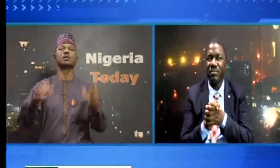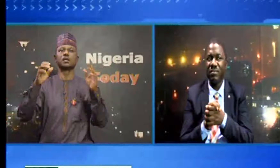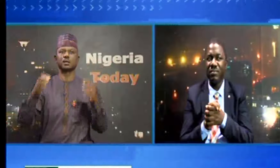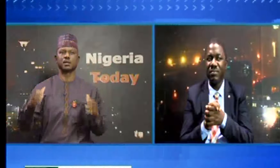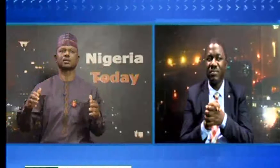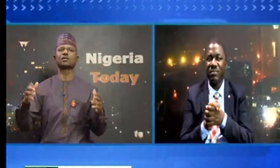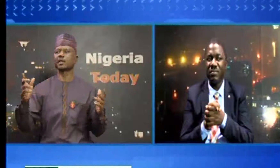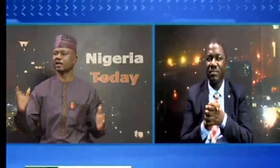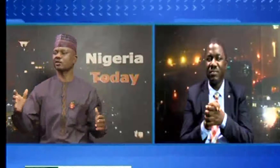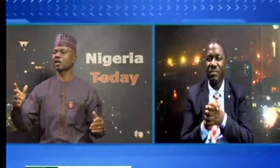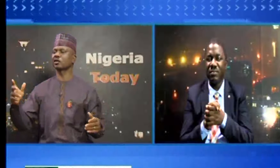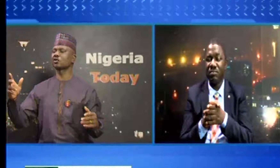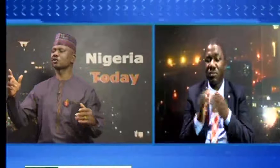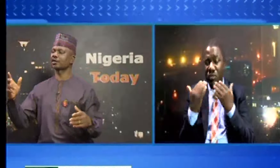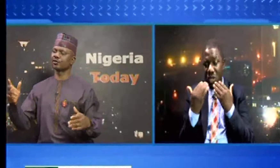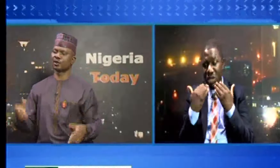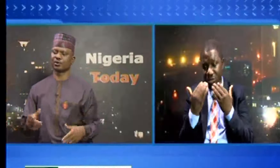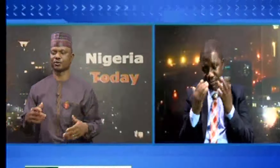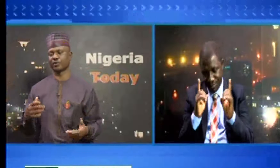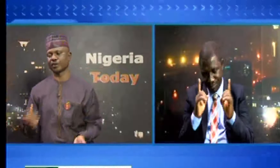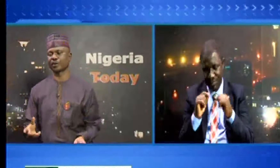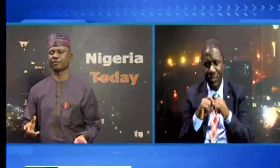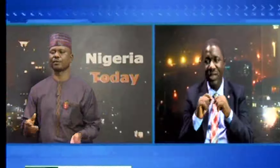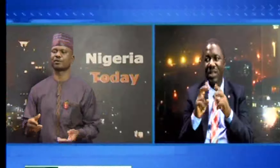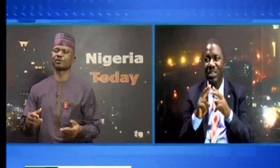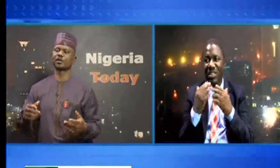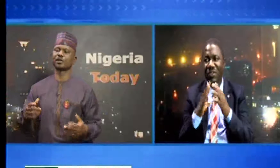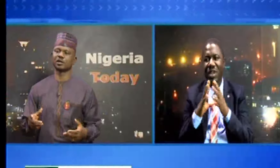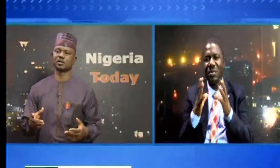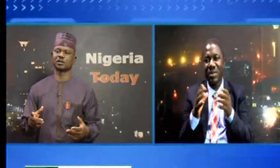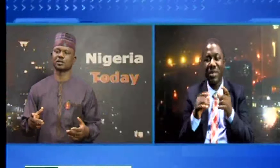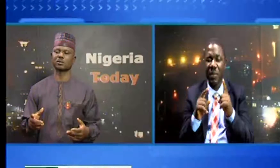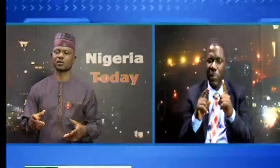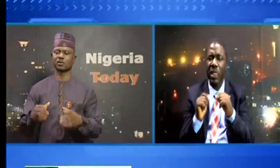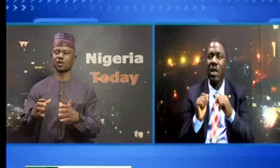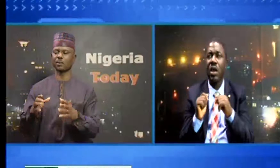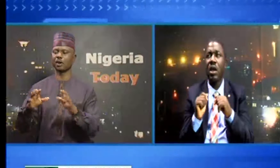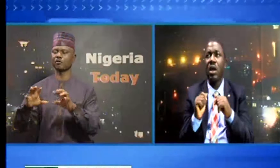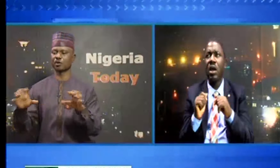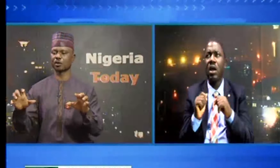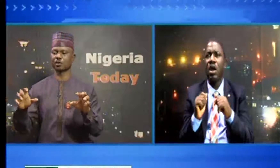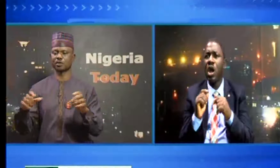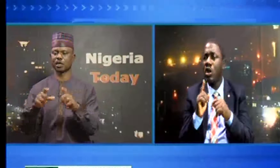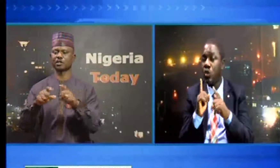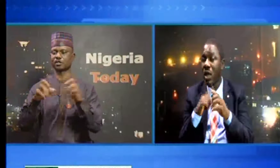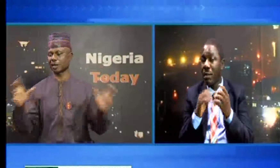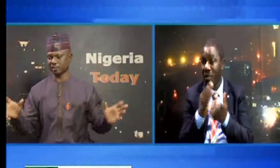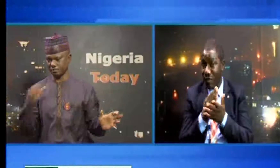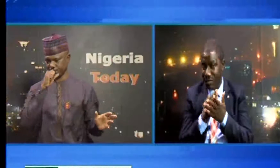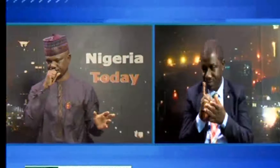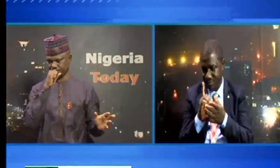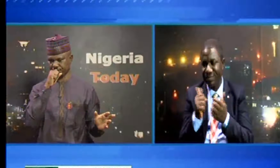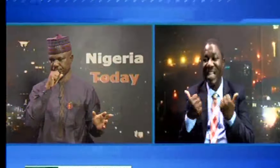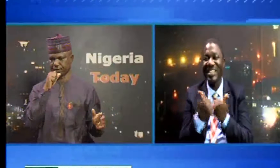Funding. Thank you so very much. Yes, when you talk about funding, challenges there.